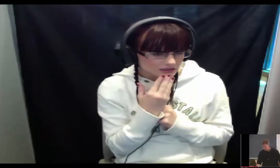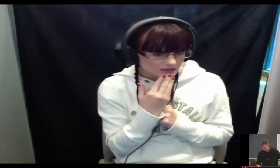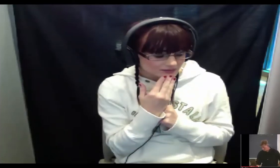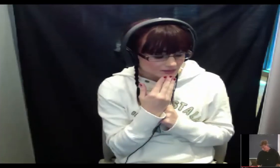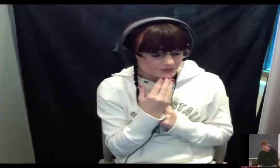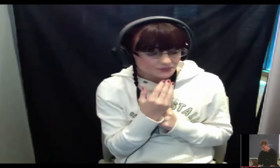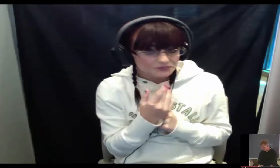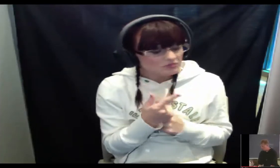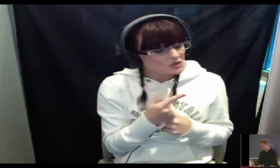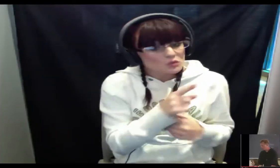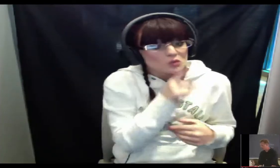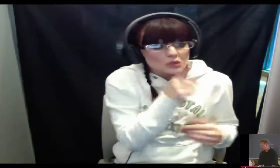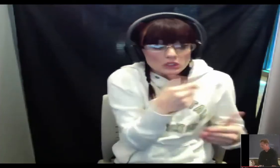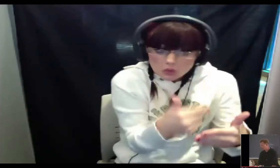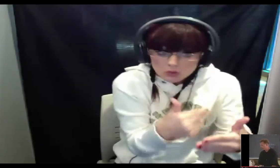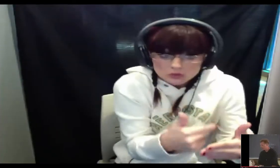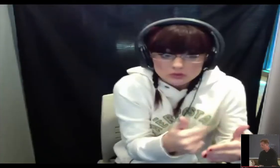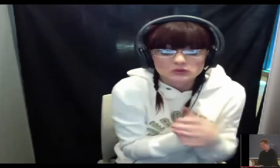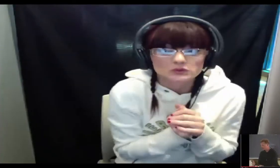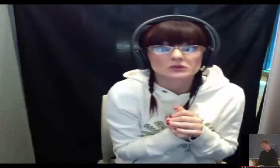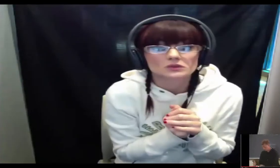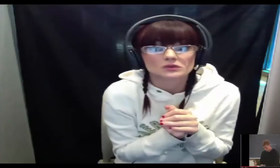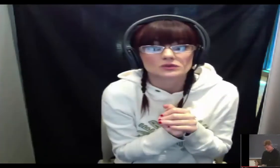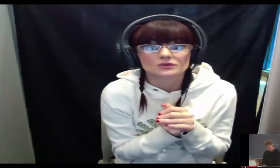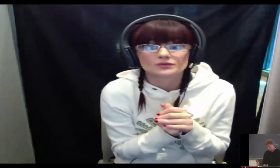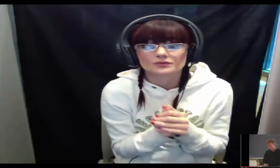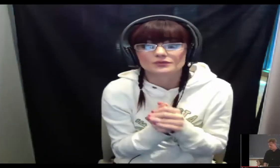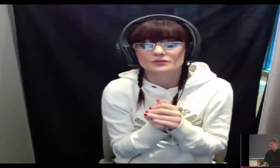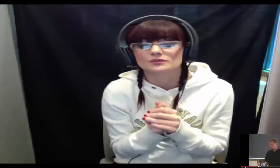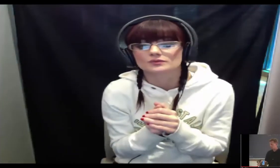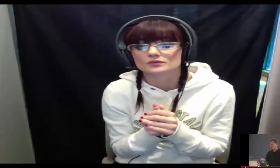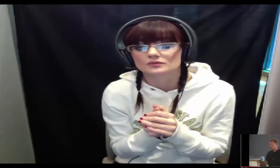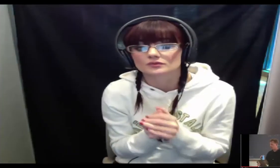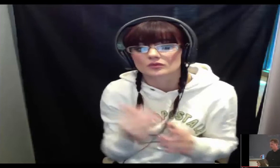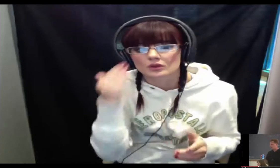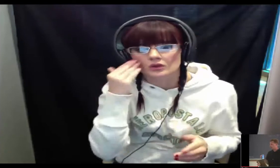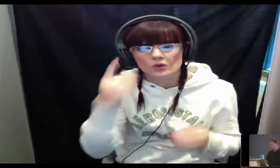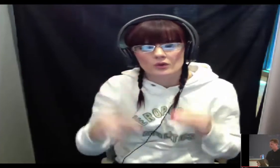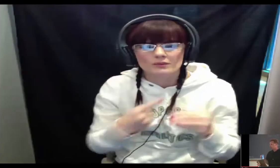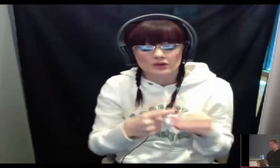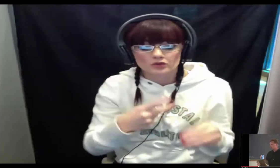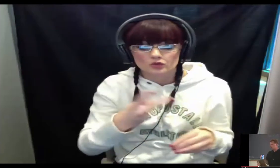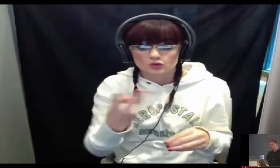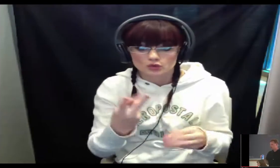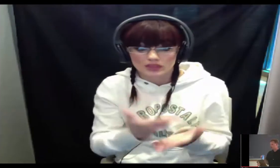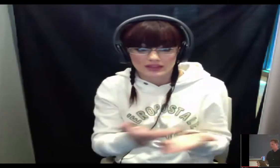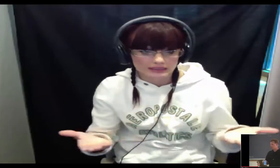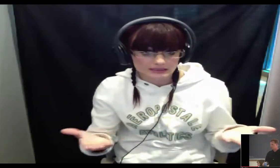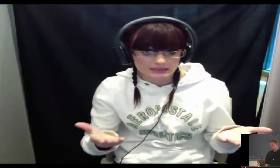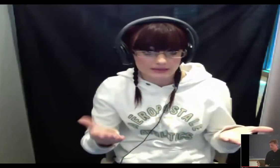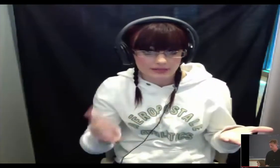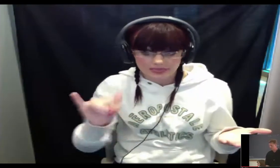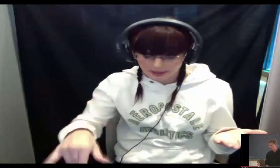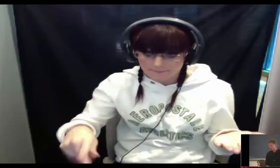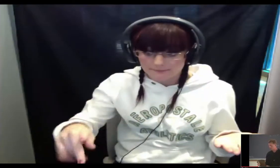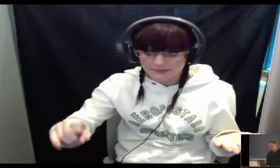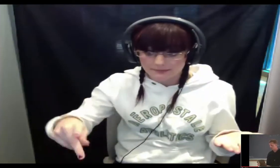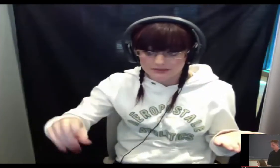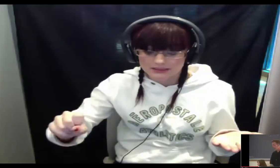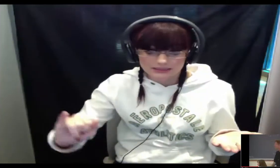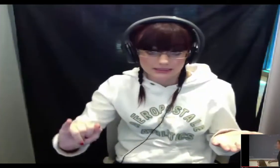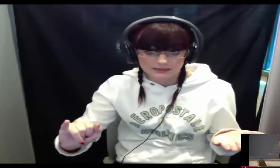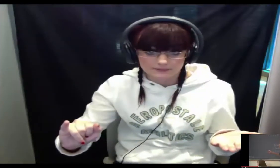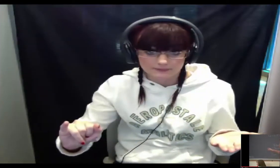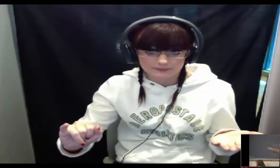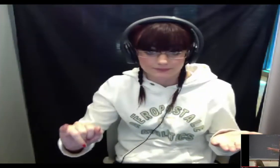got pretty close. What do we know about two things? First of all, this Pepsi, is it warm or cold? It's cold.